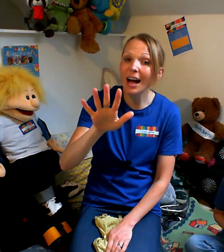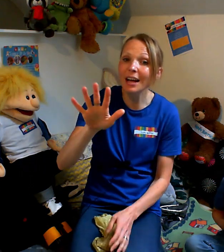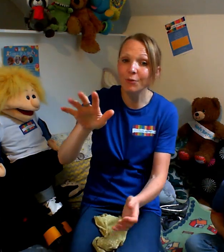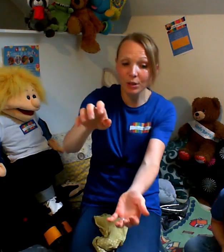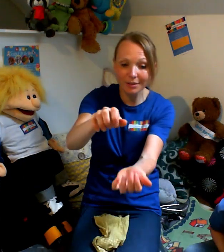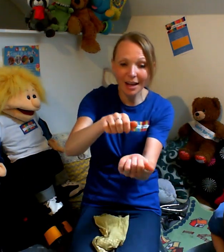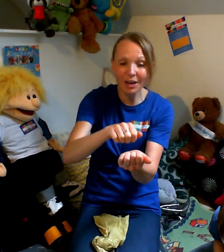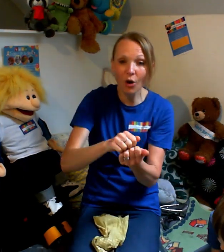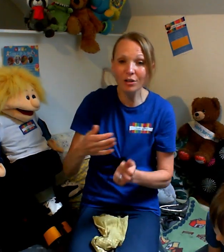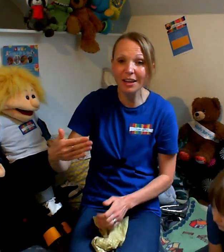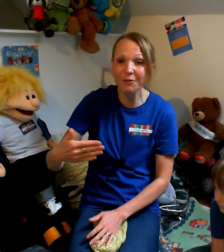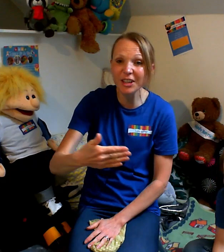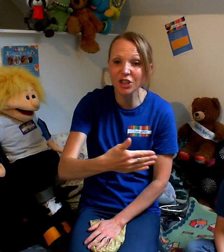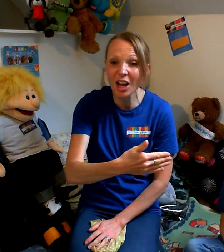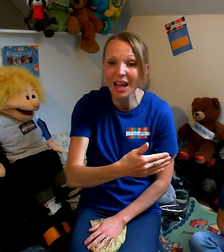1, 2, 3, 4, 5. Once I caught a fish alive.